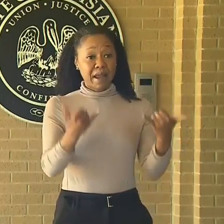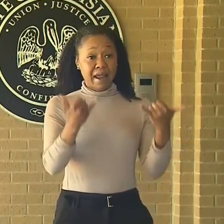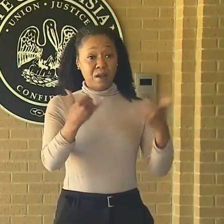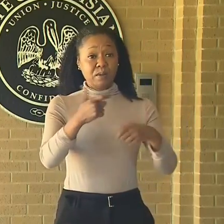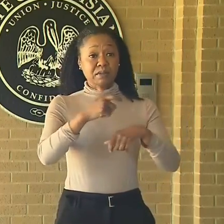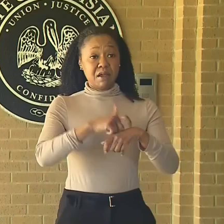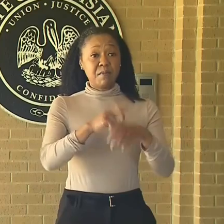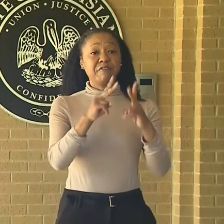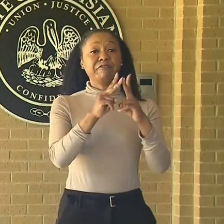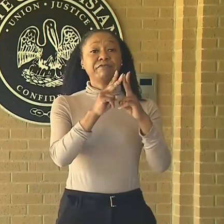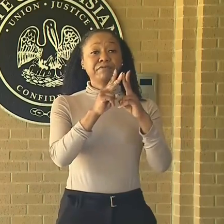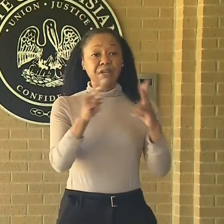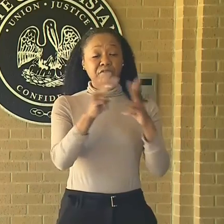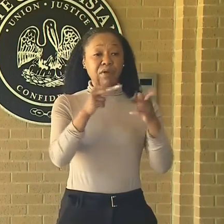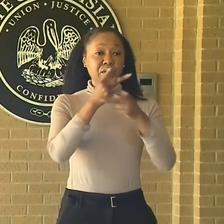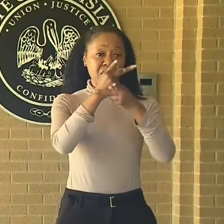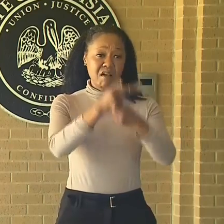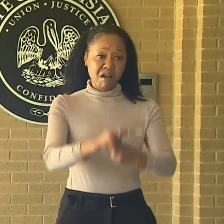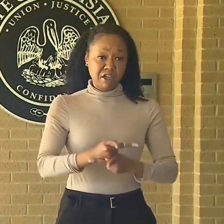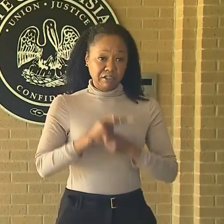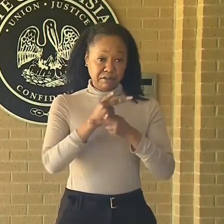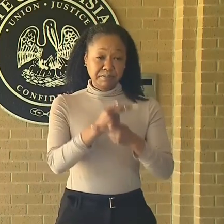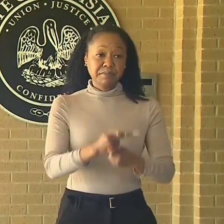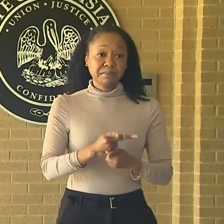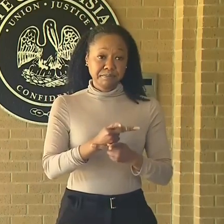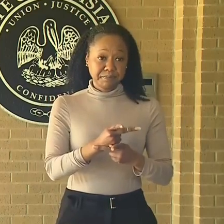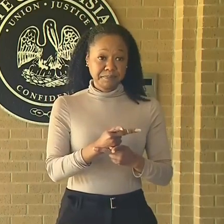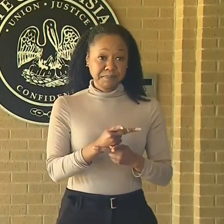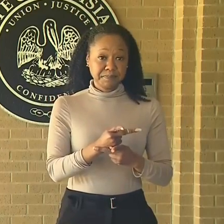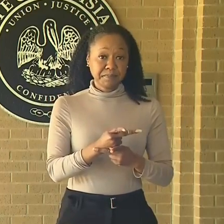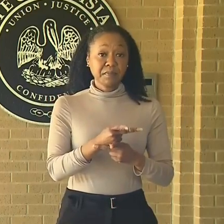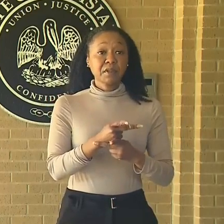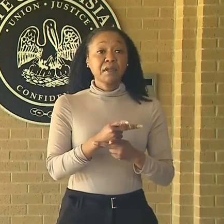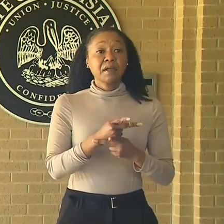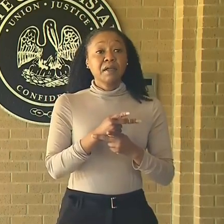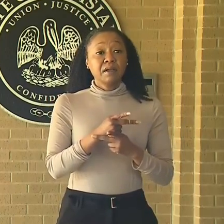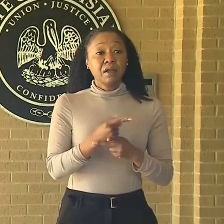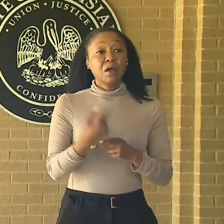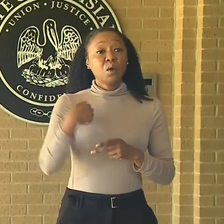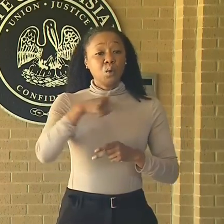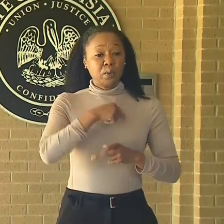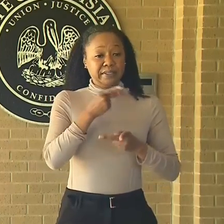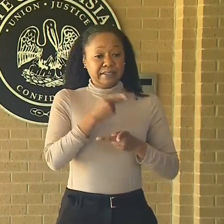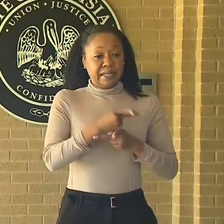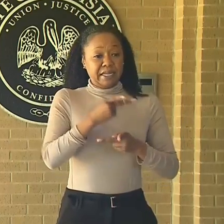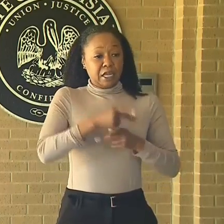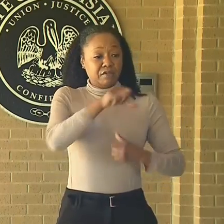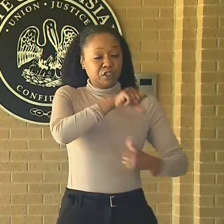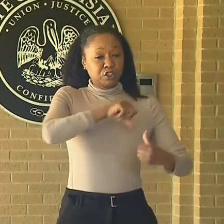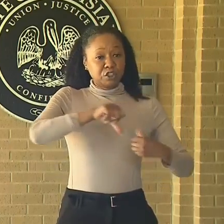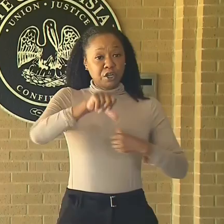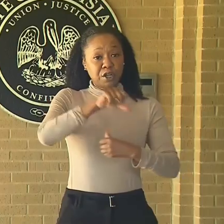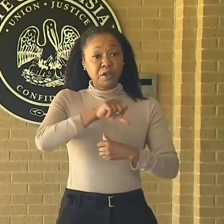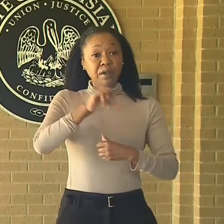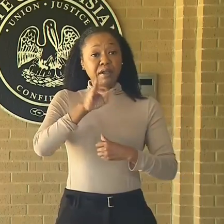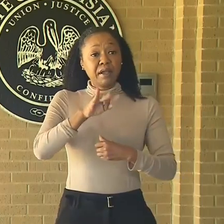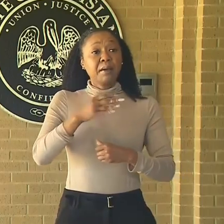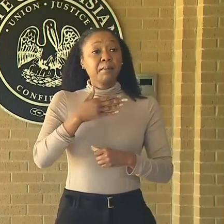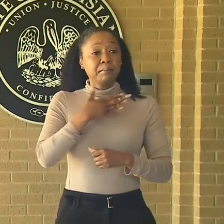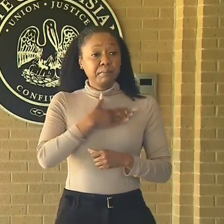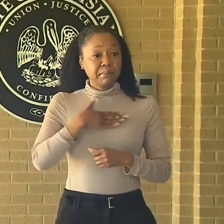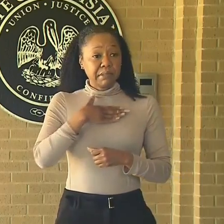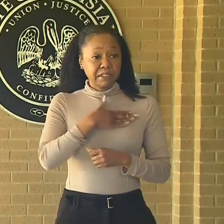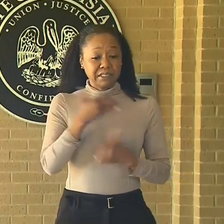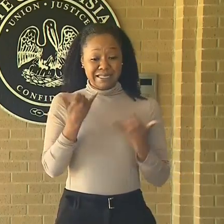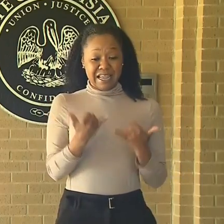time to be very, very cautious out there and make sure that we are taking care of one another and that we do so mindful that we're in a